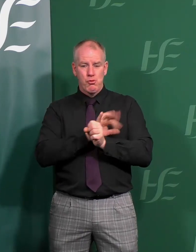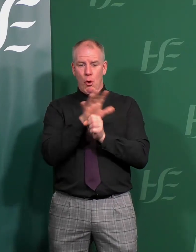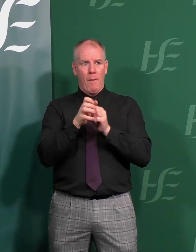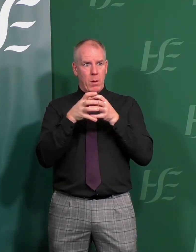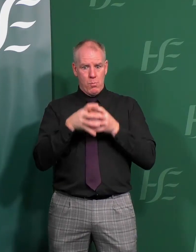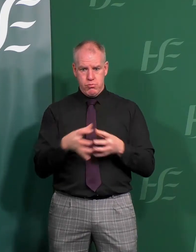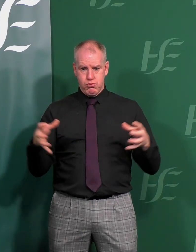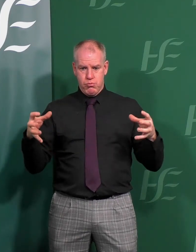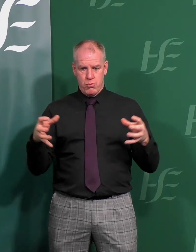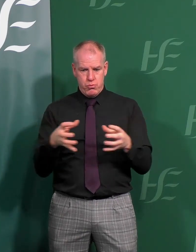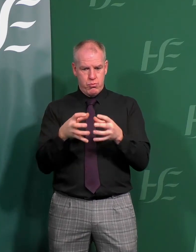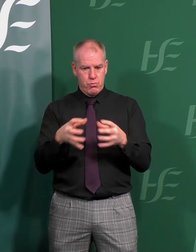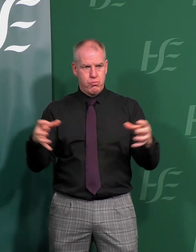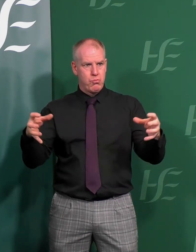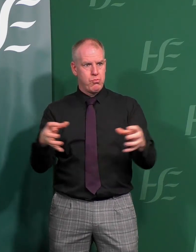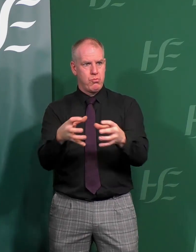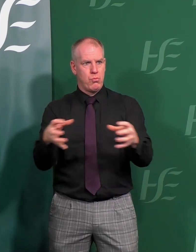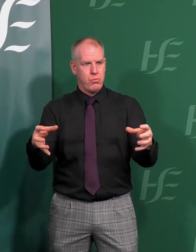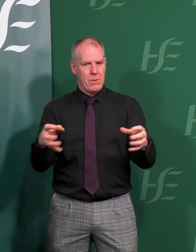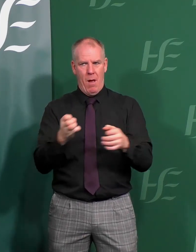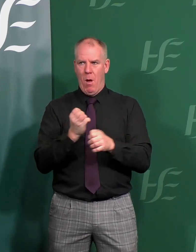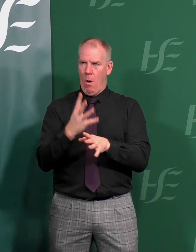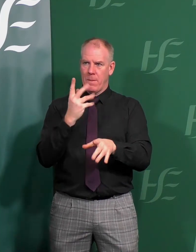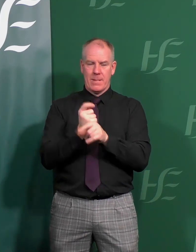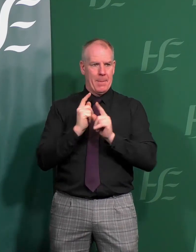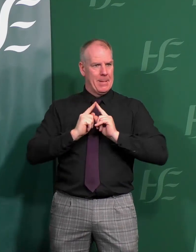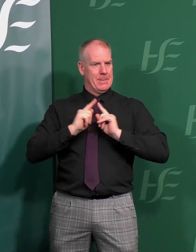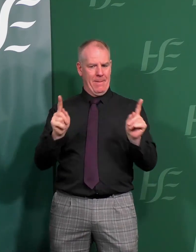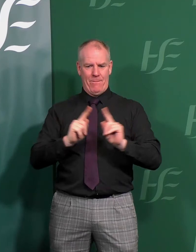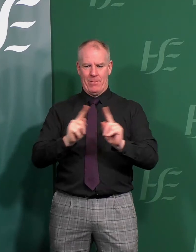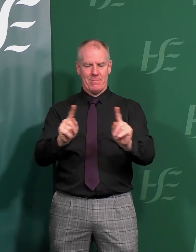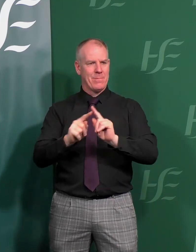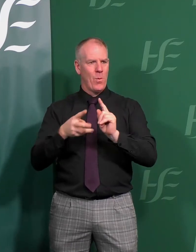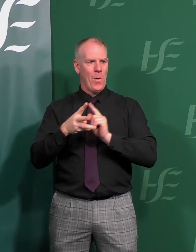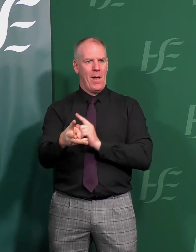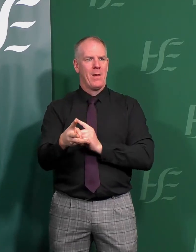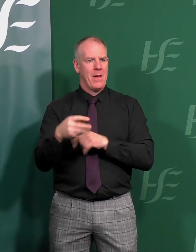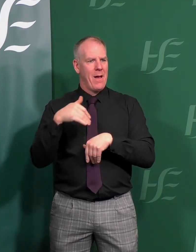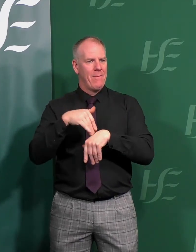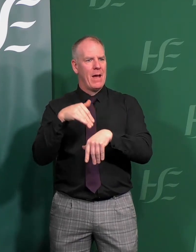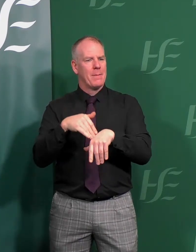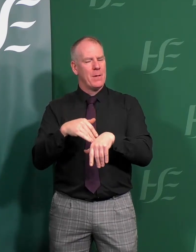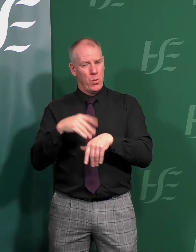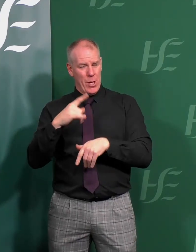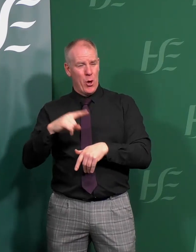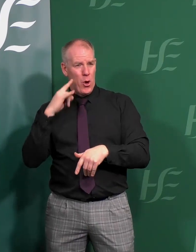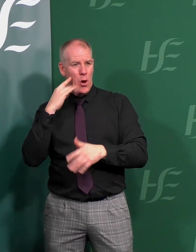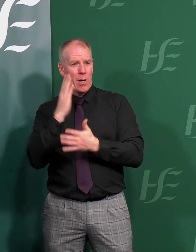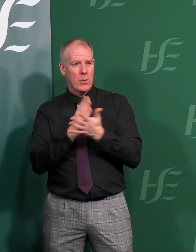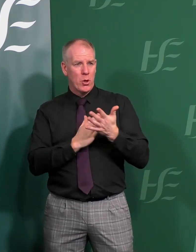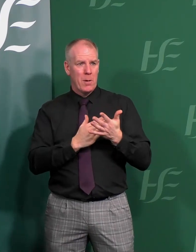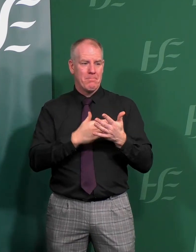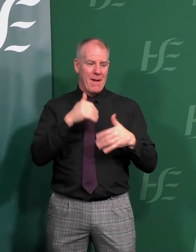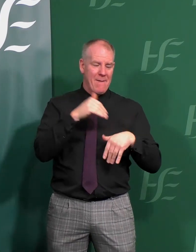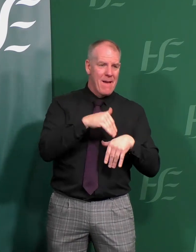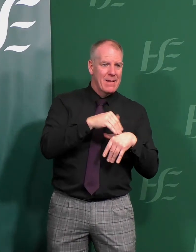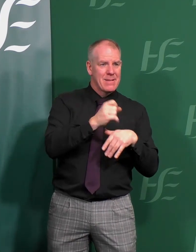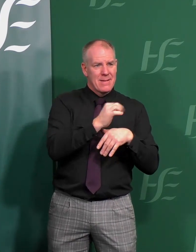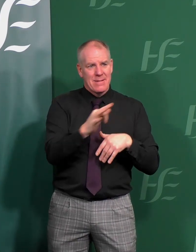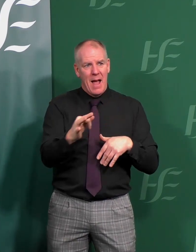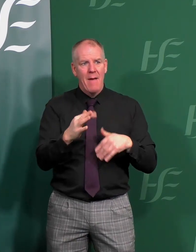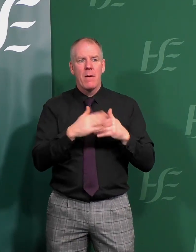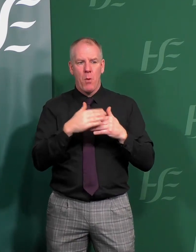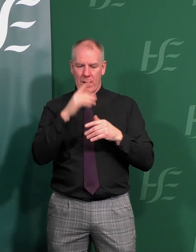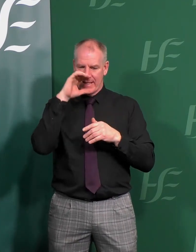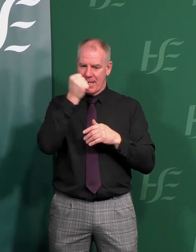know every wave is different. And this one, particularly, we can hear some clinical aspects of it, but also from a staff impact, much